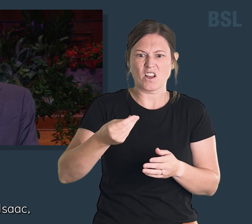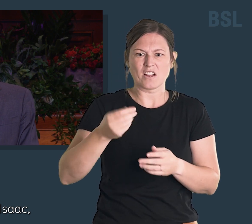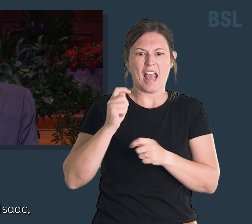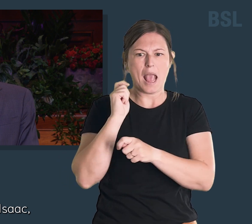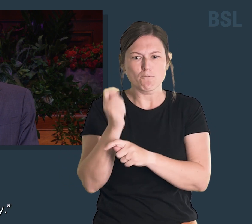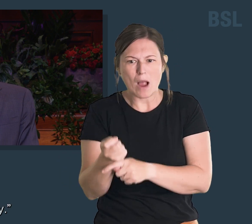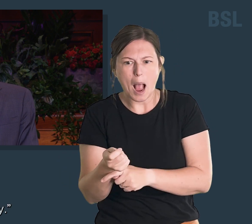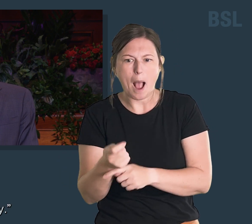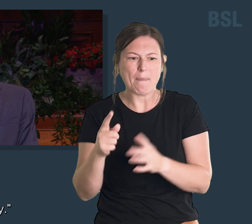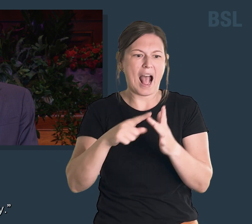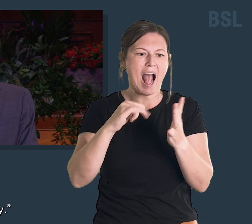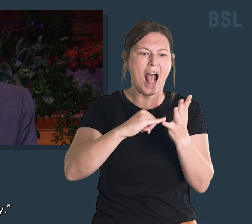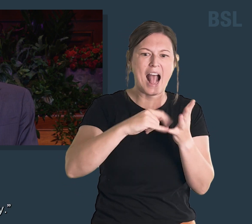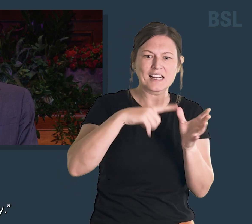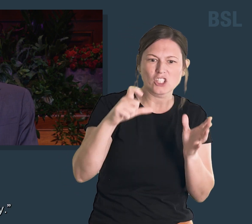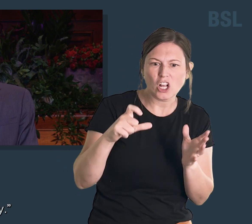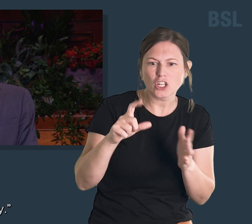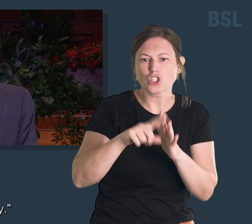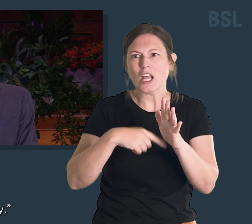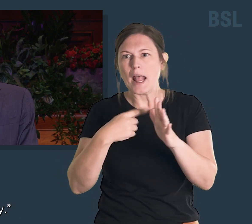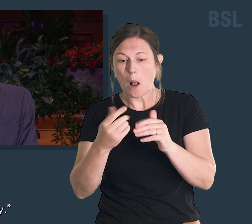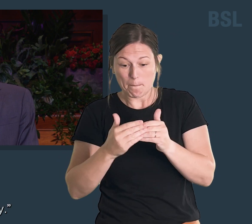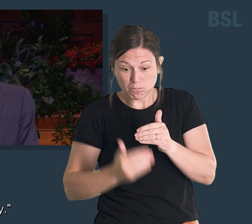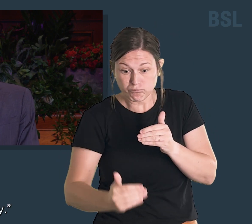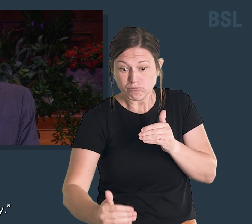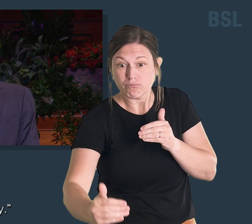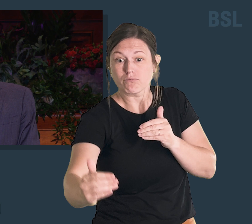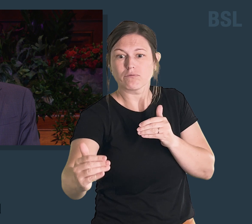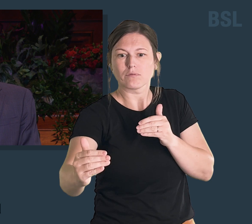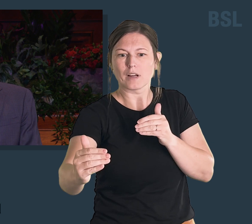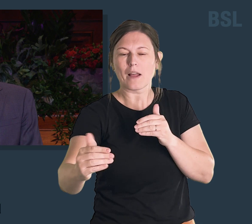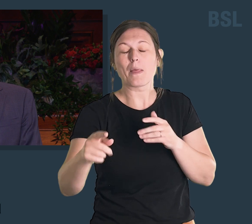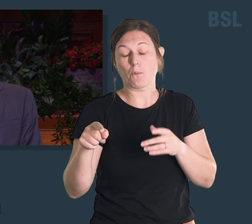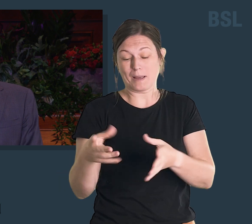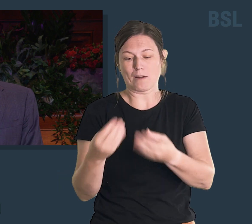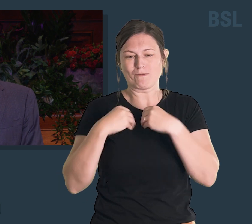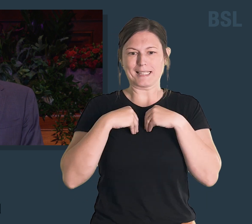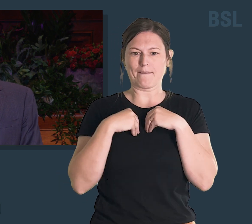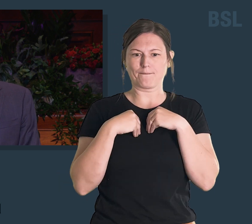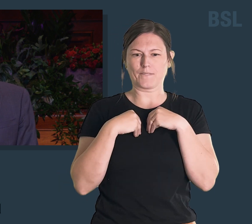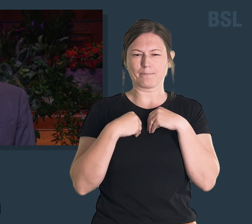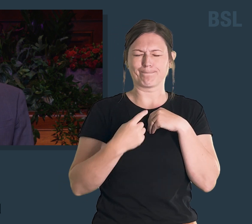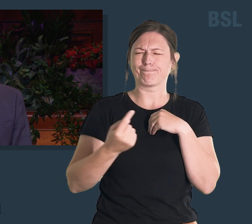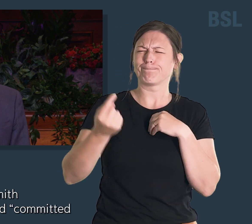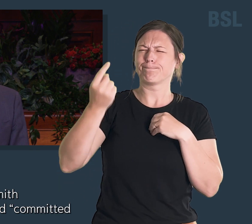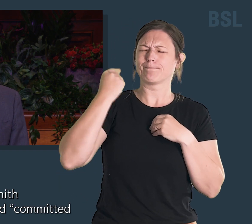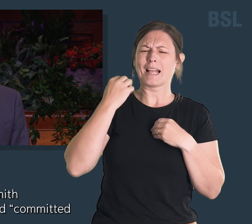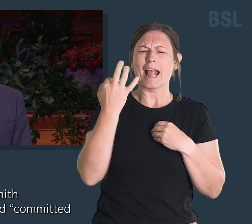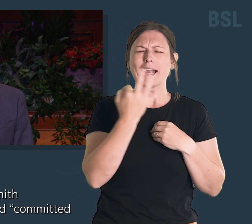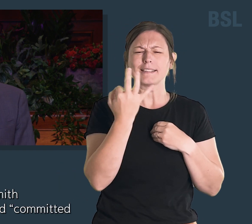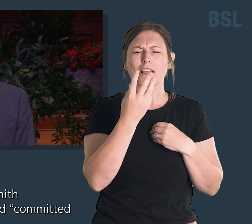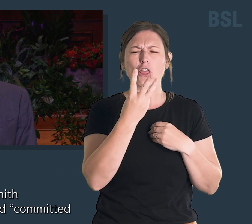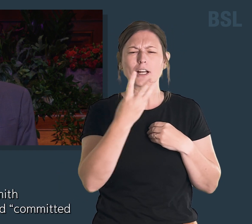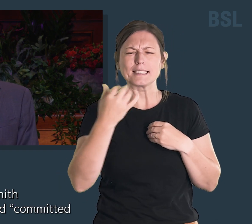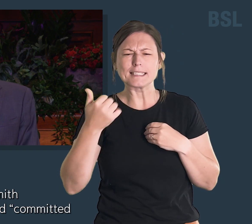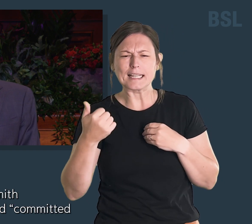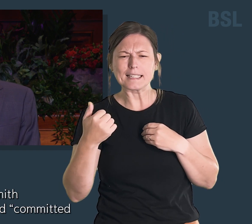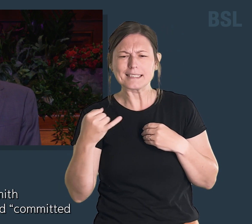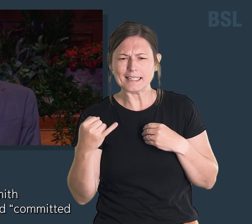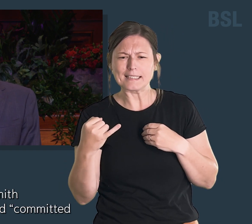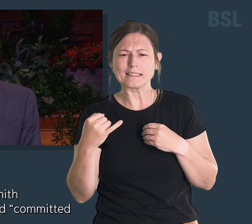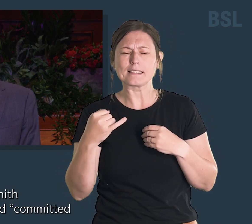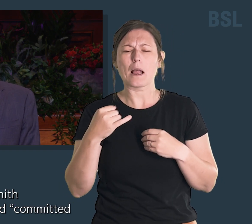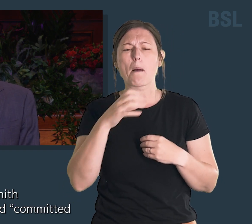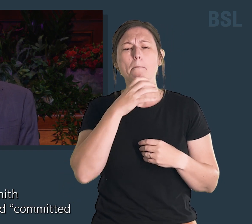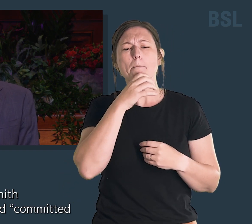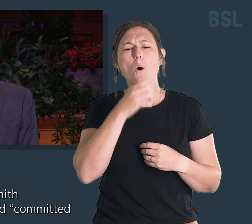Abraham, Isaac, Jacob, and their posterity. In 1836, Moses appeared to the Prophet Joseph Smith in the